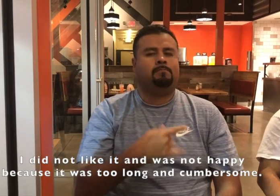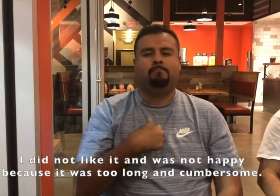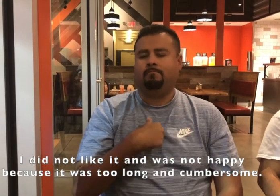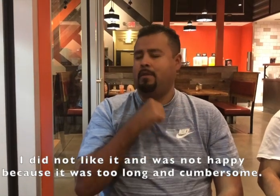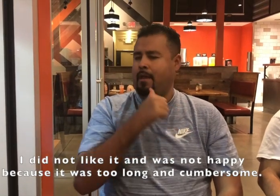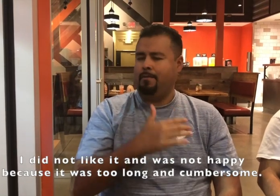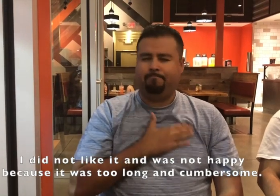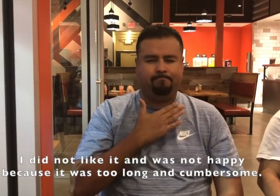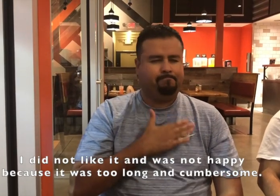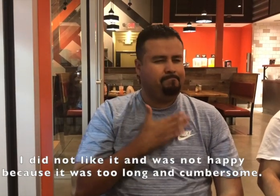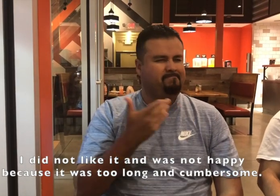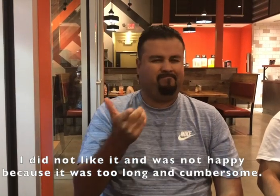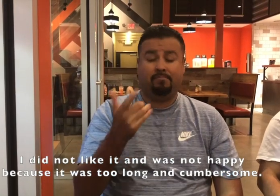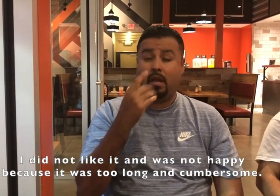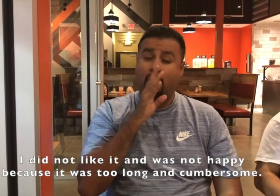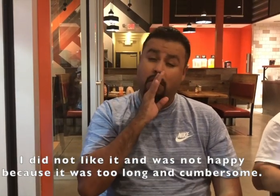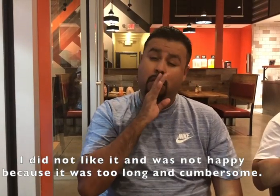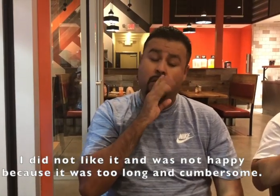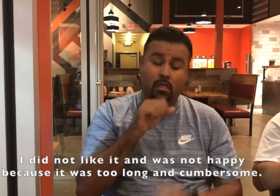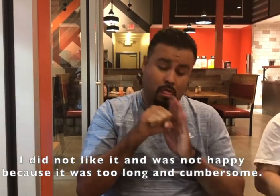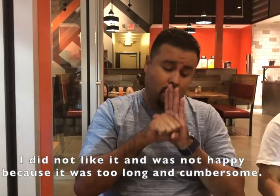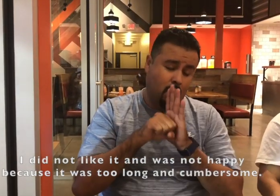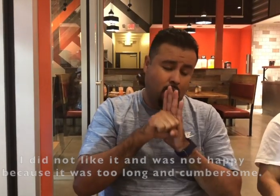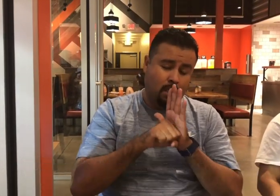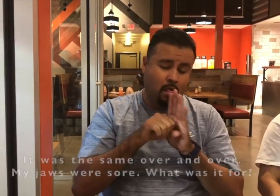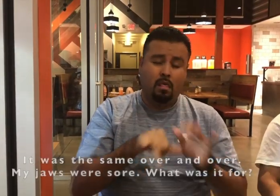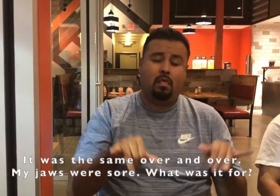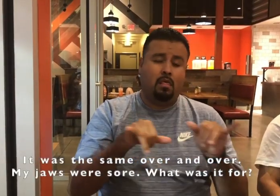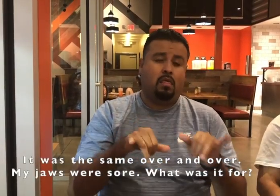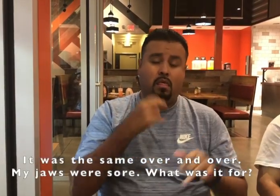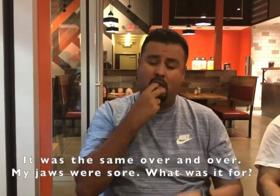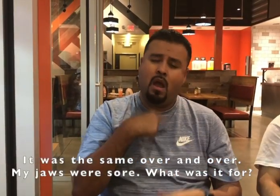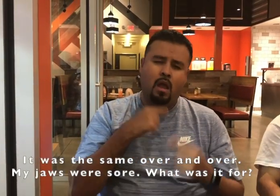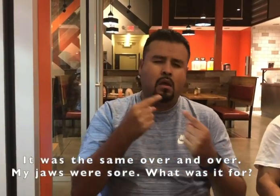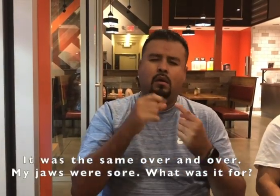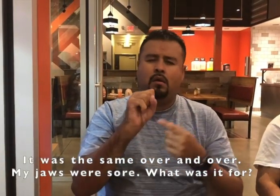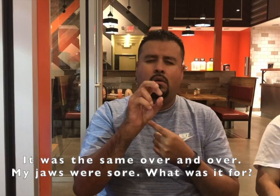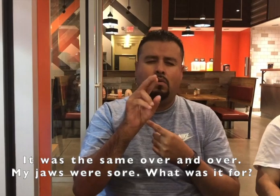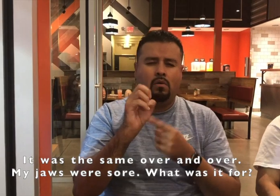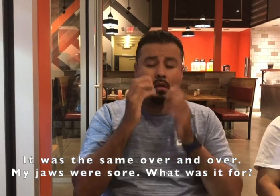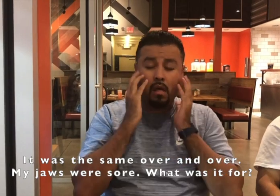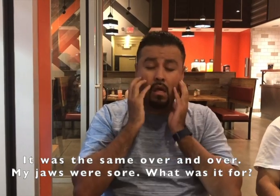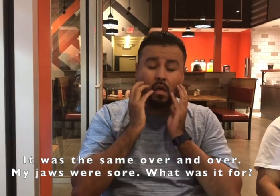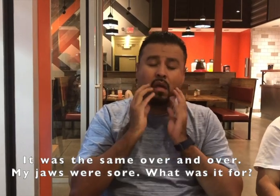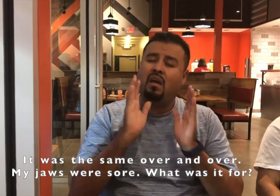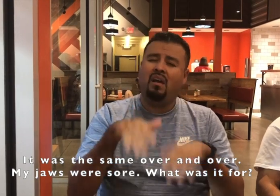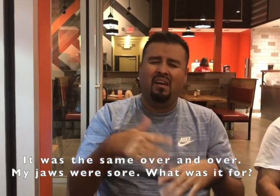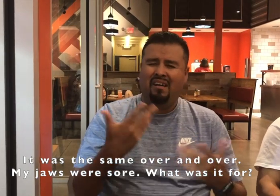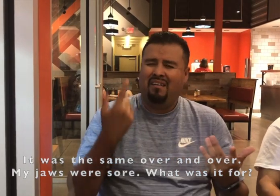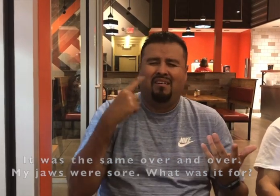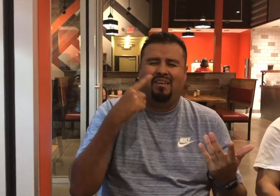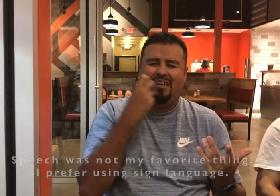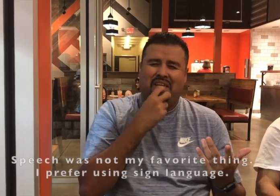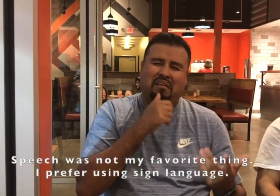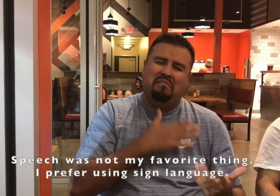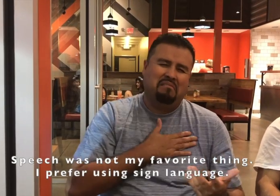And I did not like it. I was not happy because it was too long and cumbersome. And it was the same thing over and over. My jaws were sore. And what was it